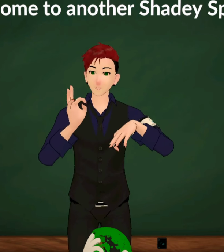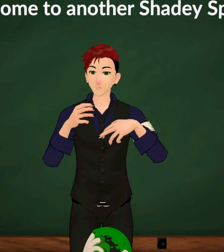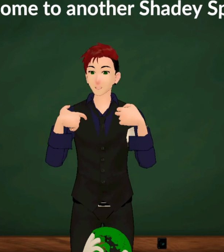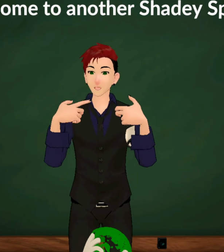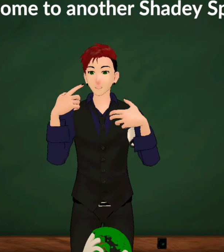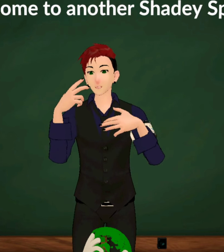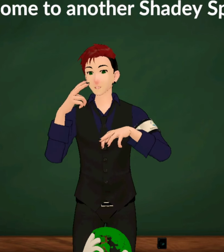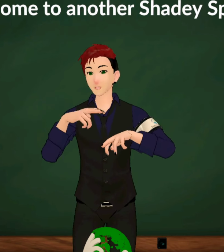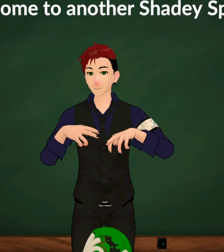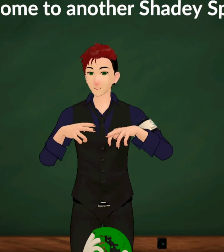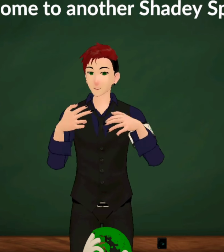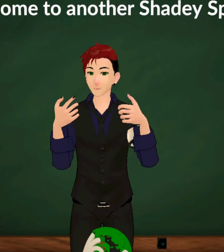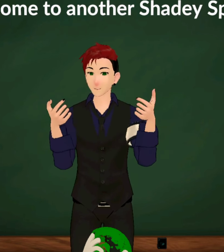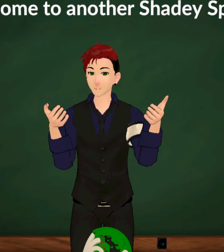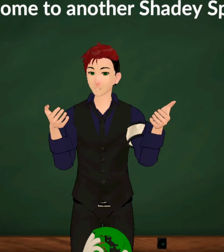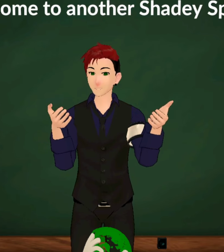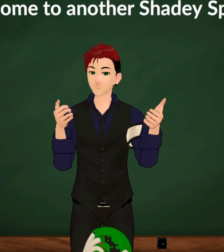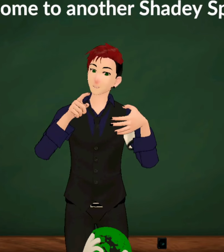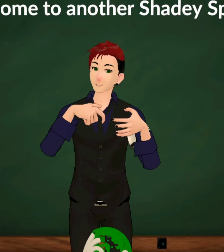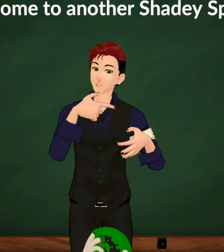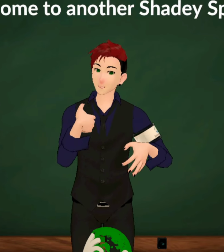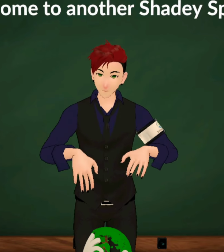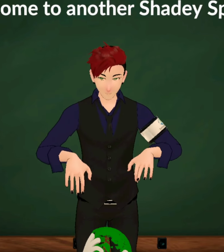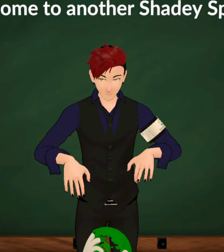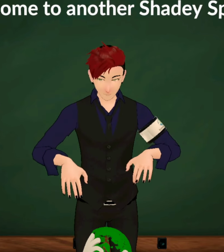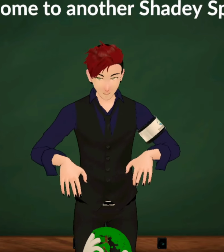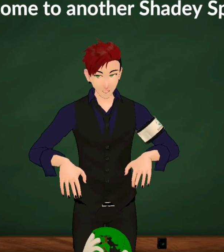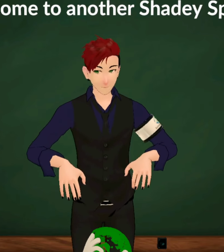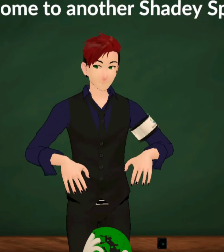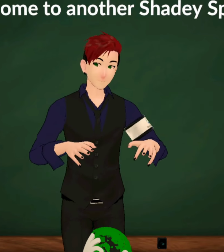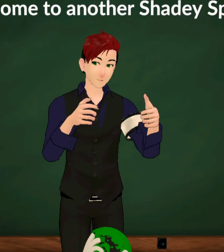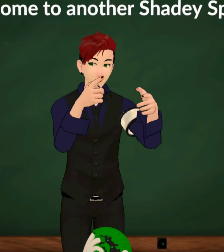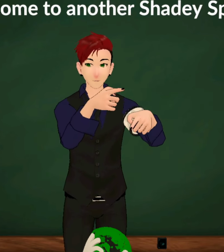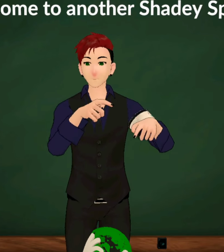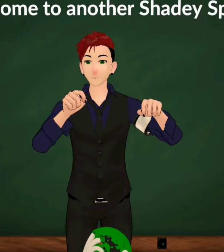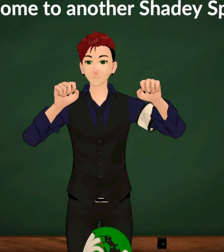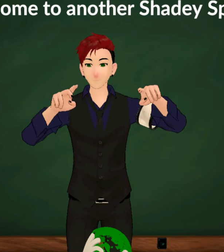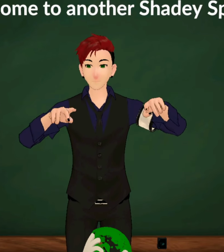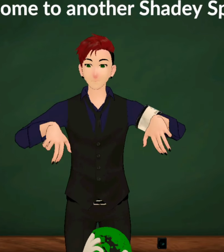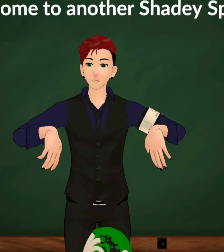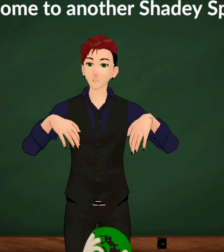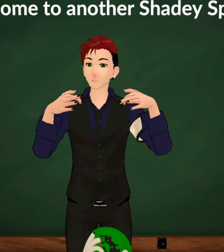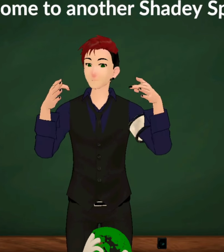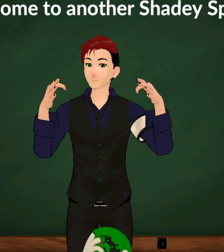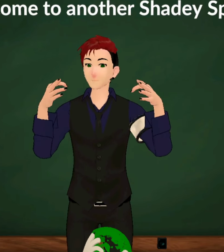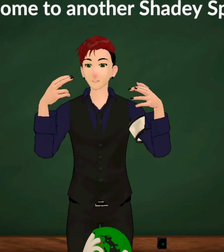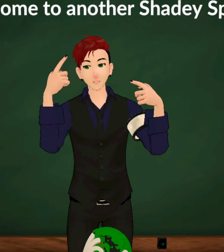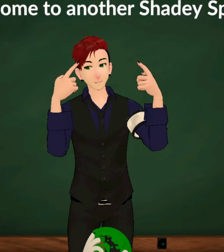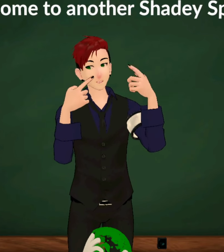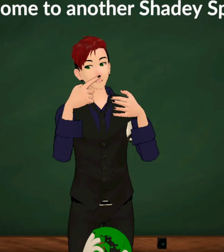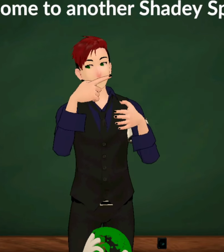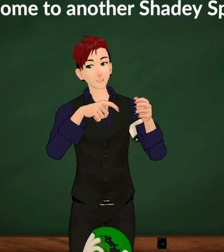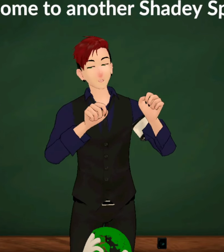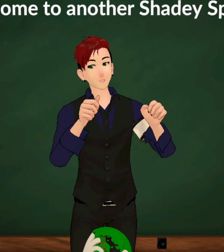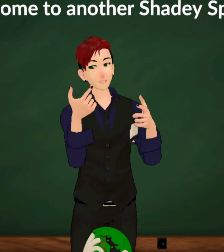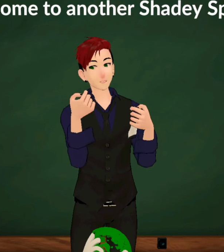what I think is fun, because that's who I am. Love it. Right. So I was thinking, okay, what can we